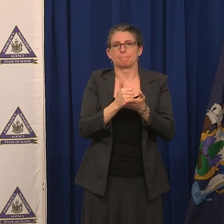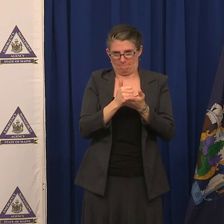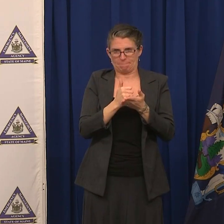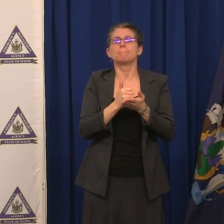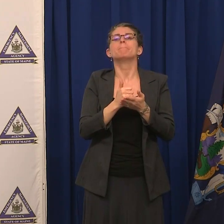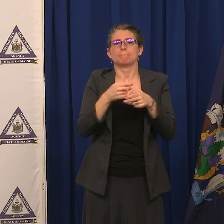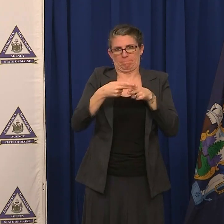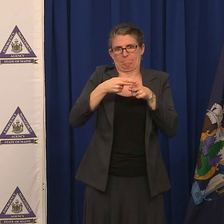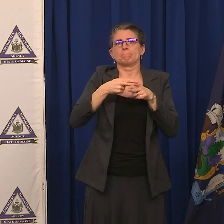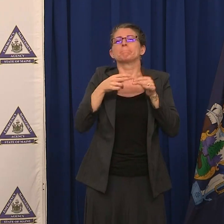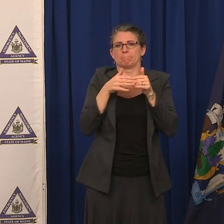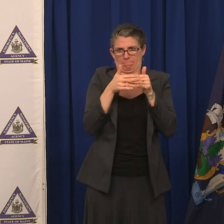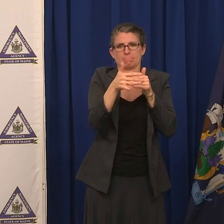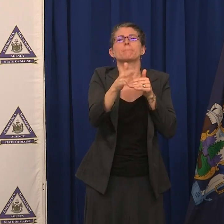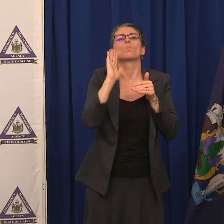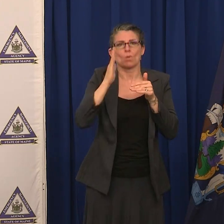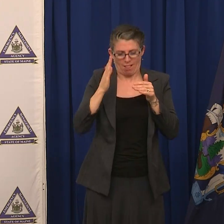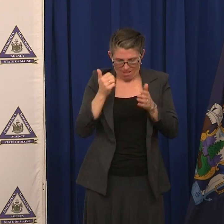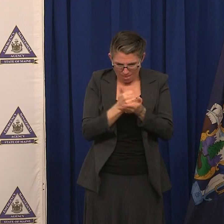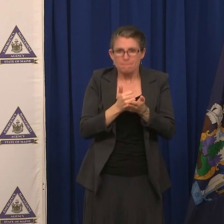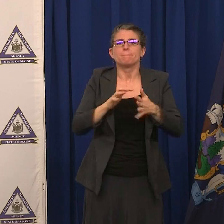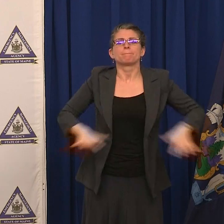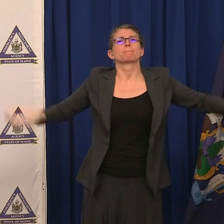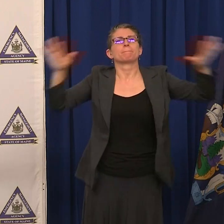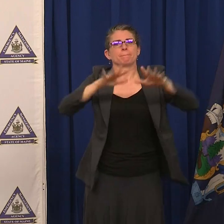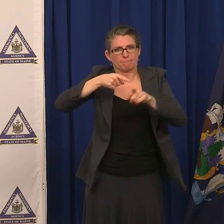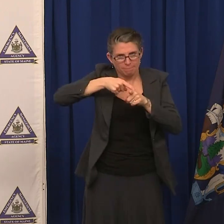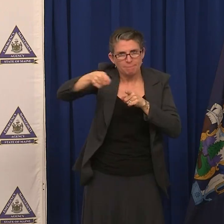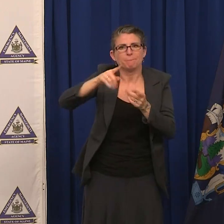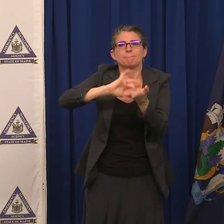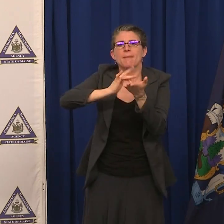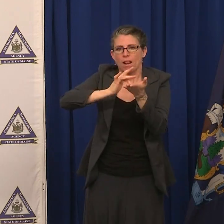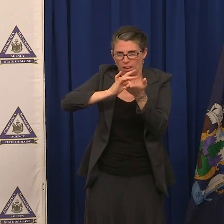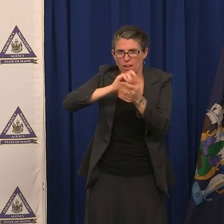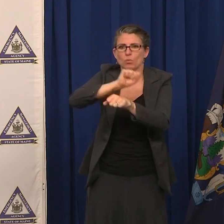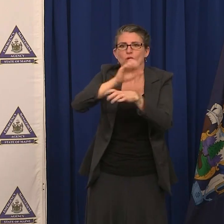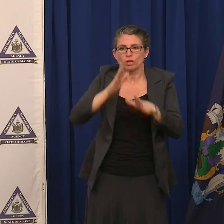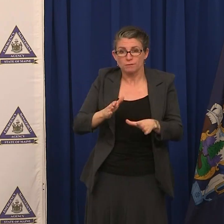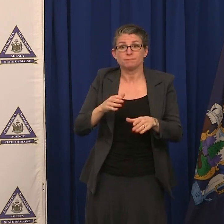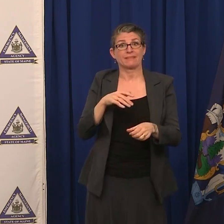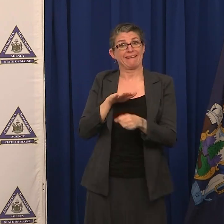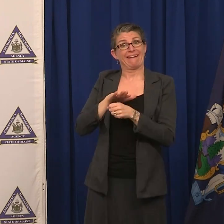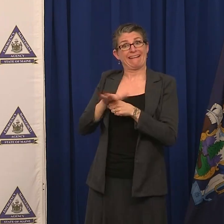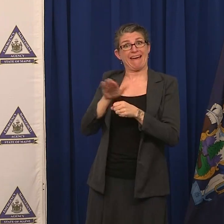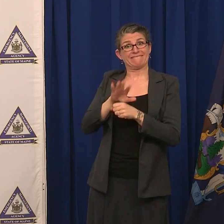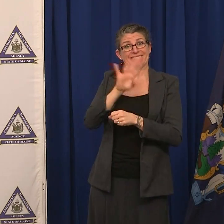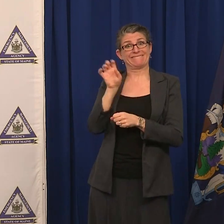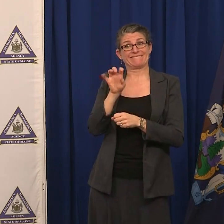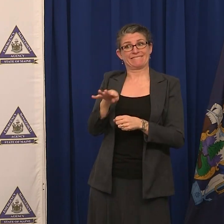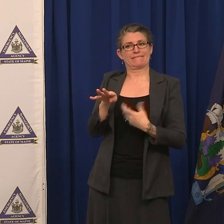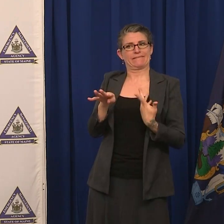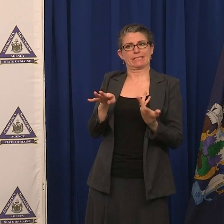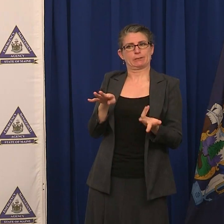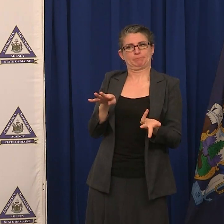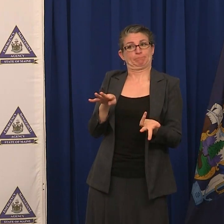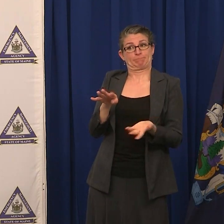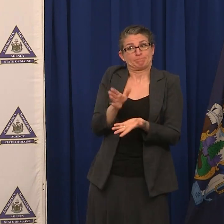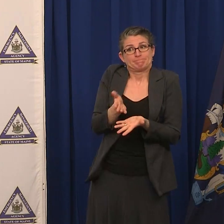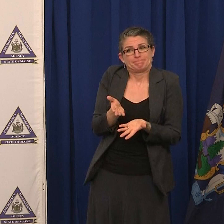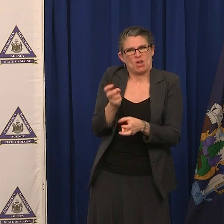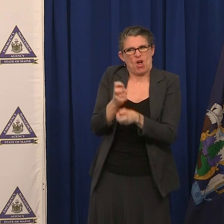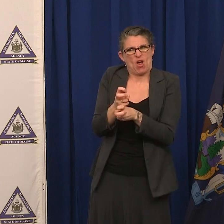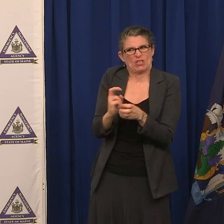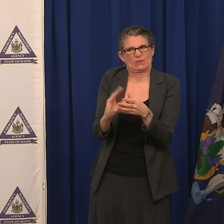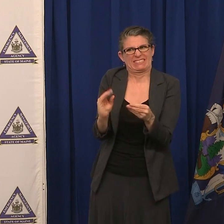with, it's difficult to say whether it will be enough. As you noted, Maine has received a